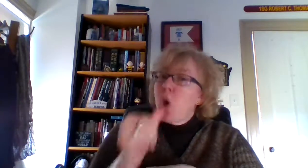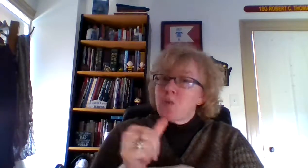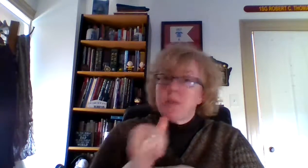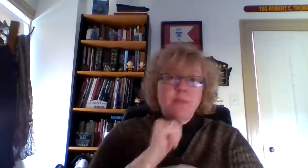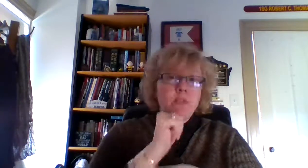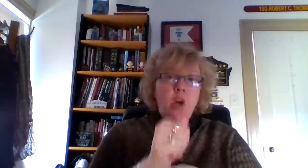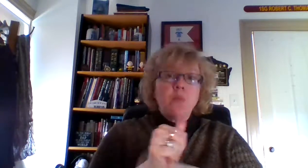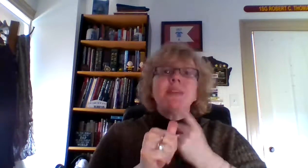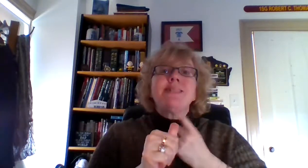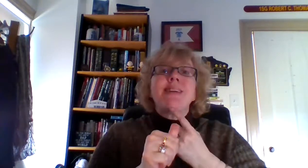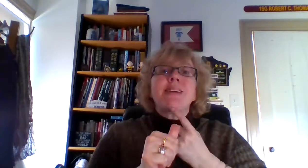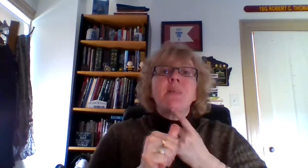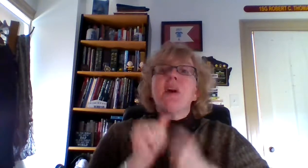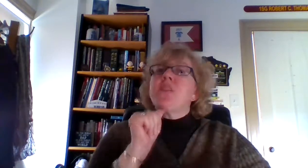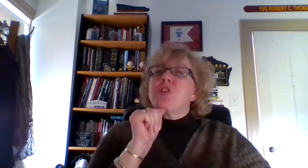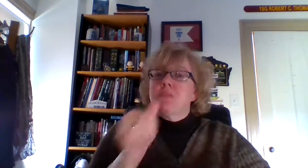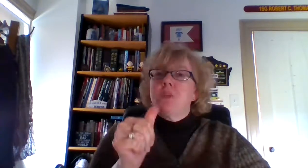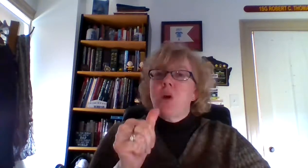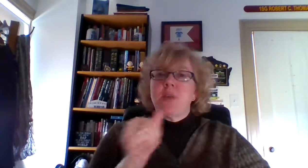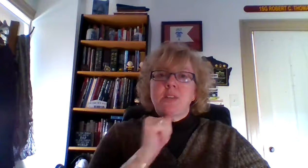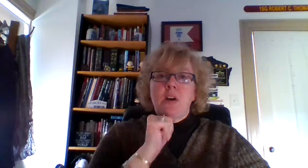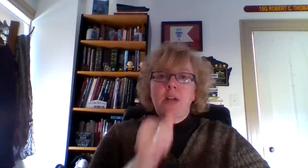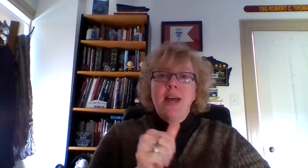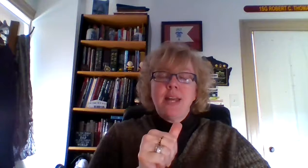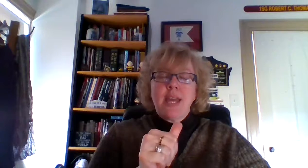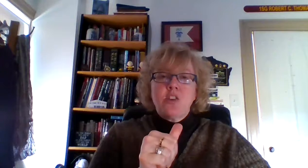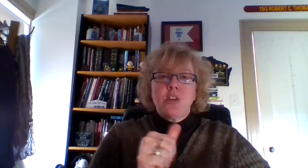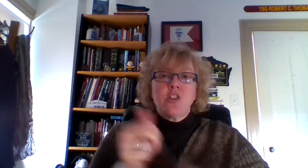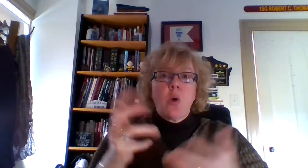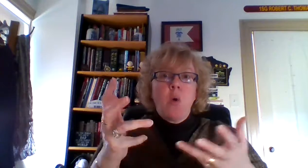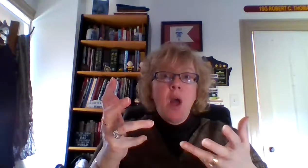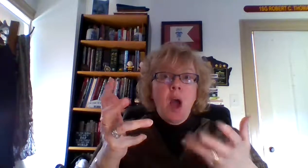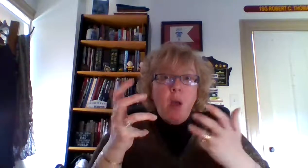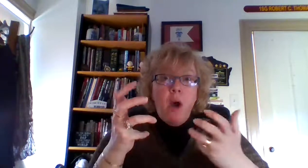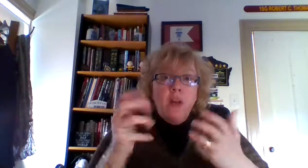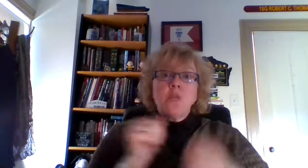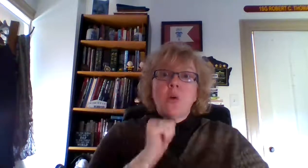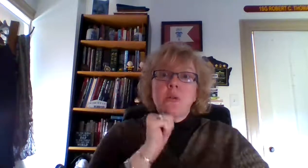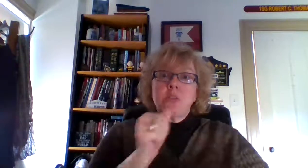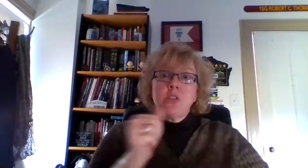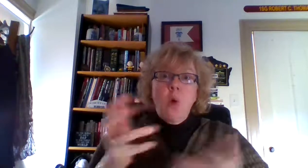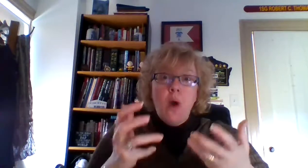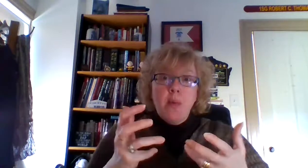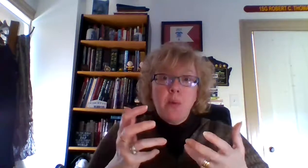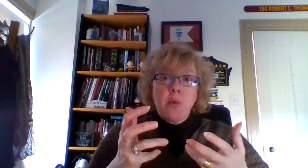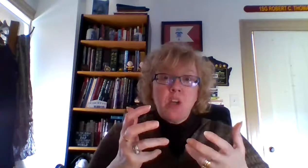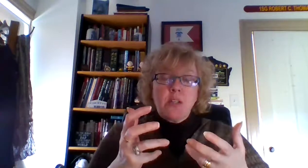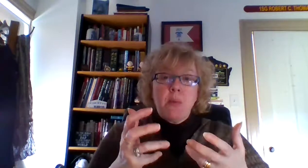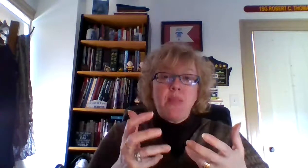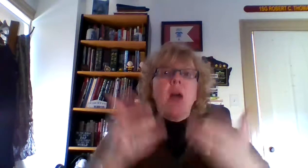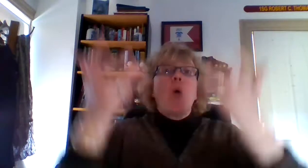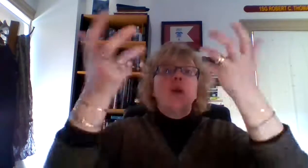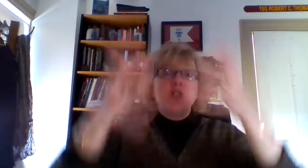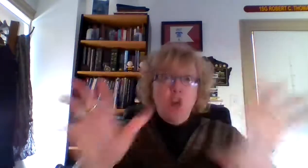Don't. That's that coming off the chin. Don't. It's all negation. So I want or don't want. Remember we talked about that. Or don't